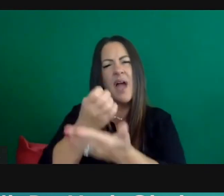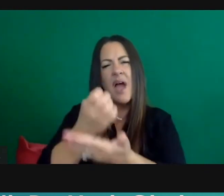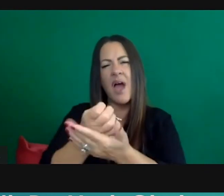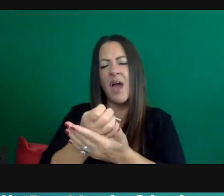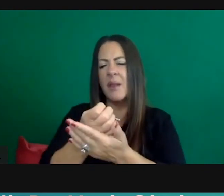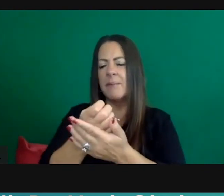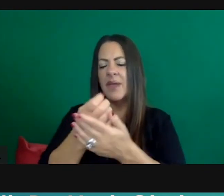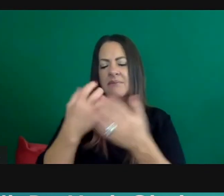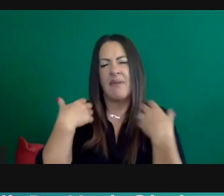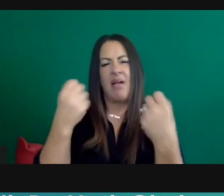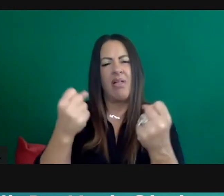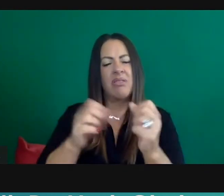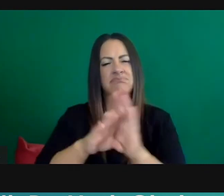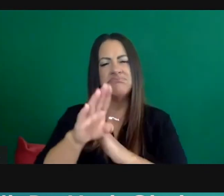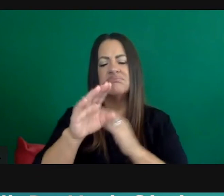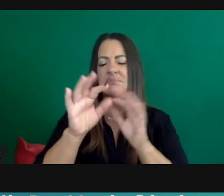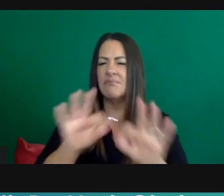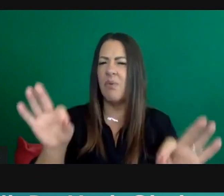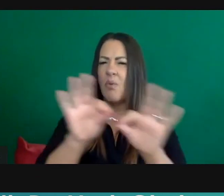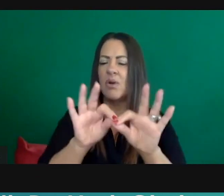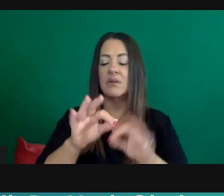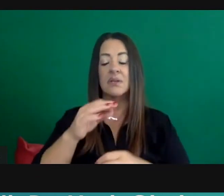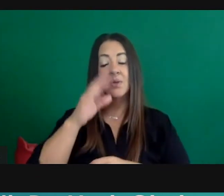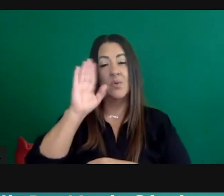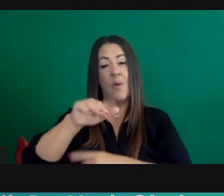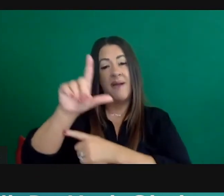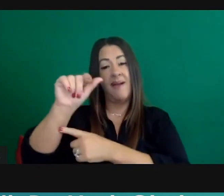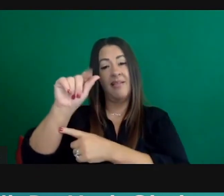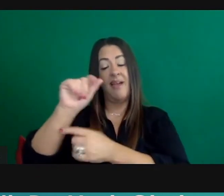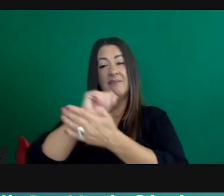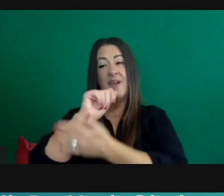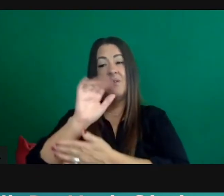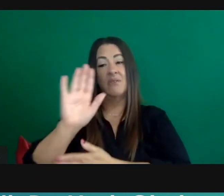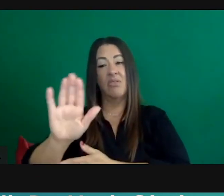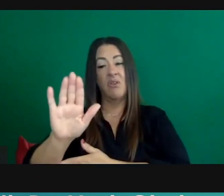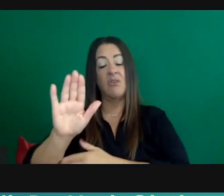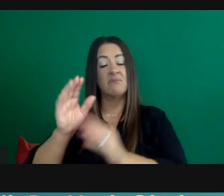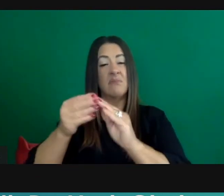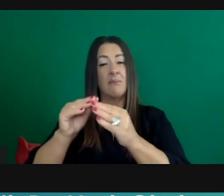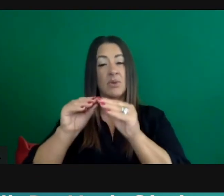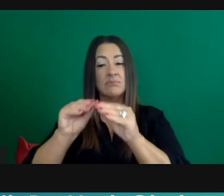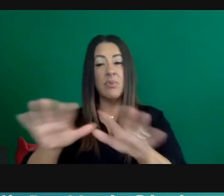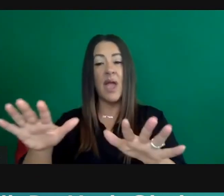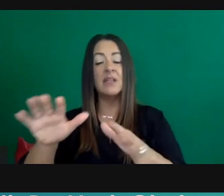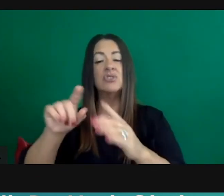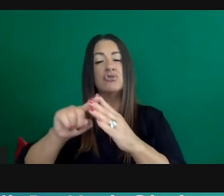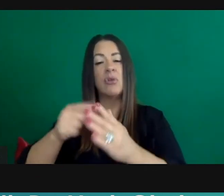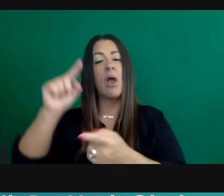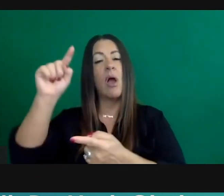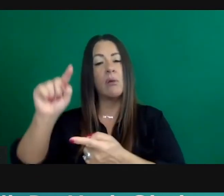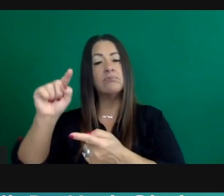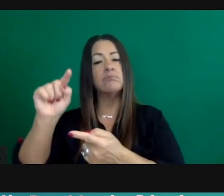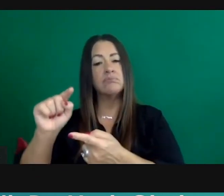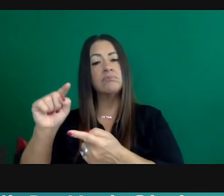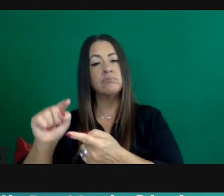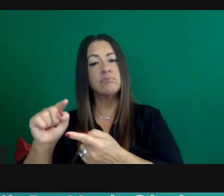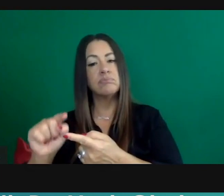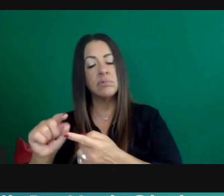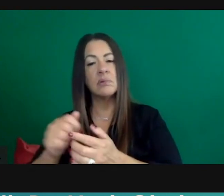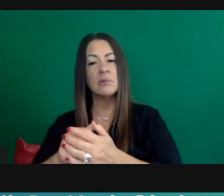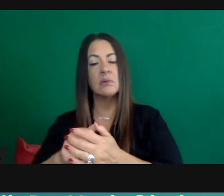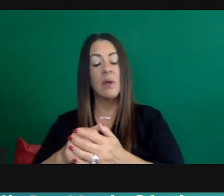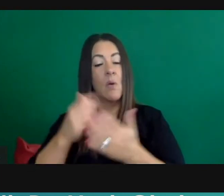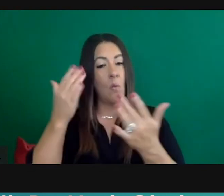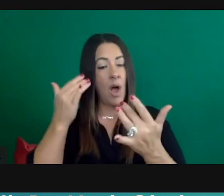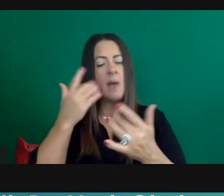Los Angeles County, indeed, their transmission rates are coming down. I think it comes on the backs of a lot of really hard work